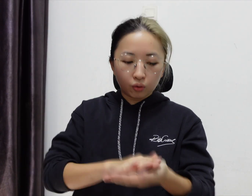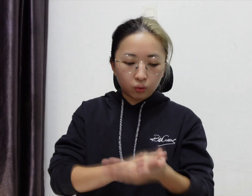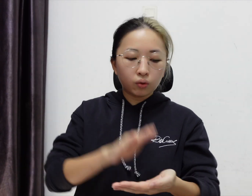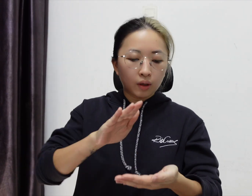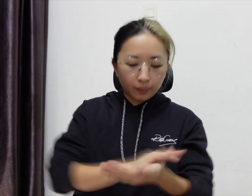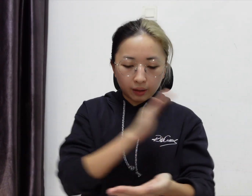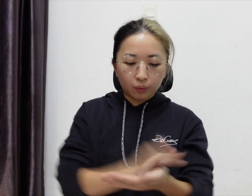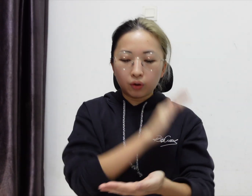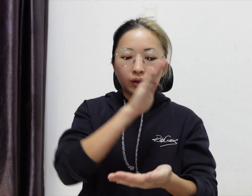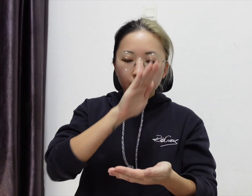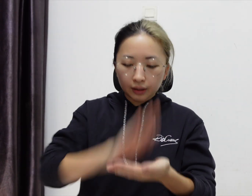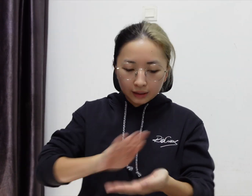school, paper, clean.